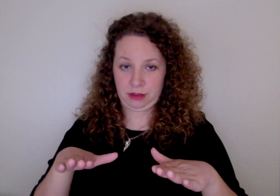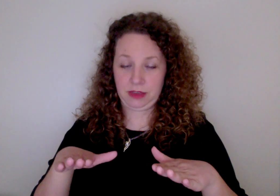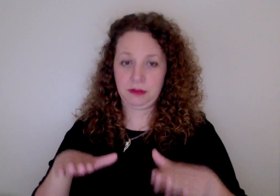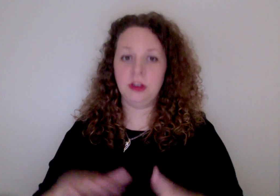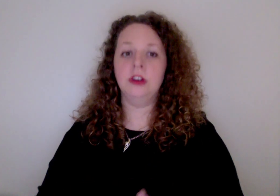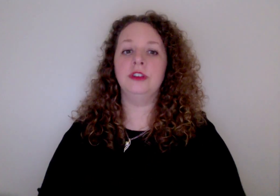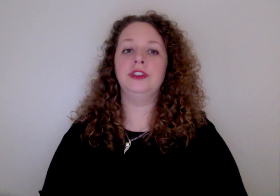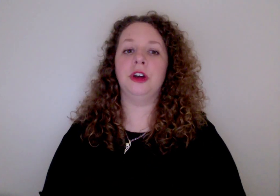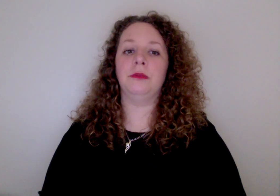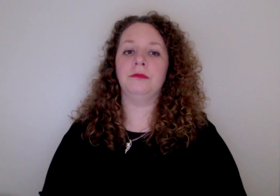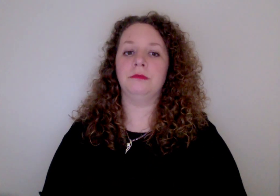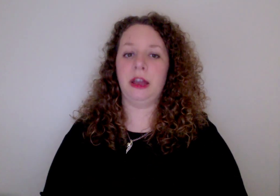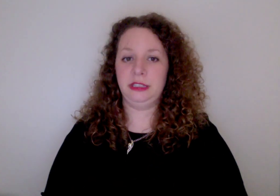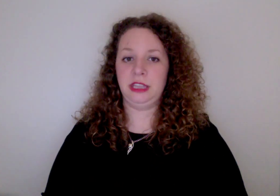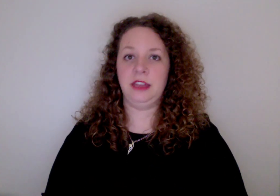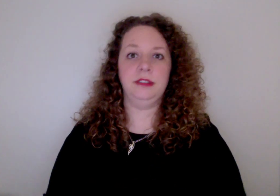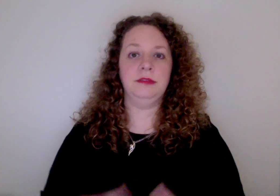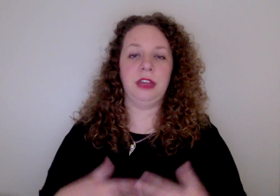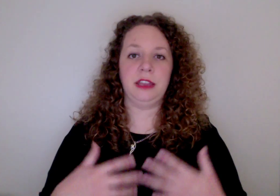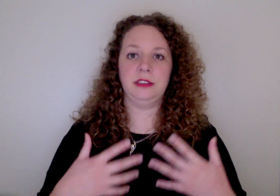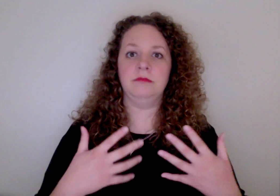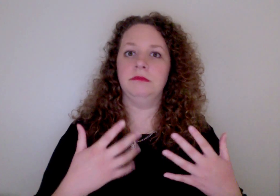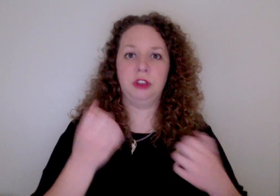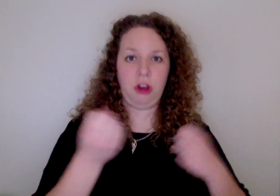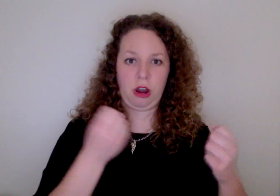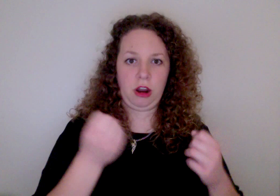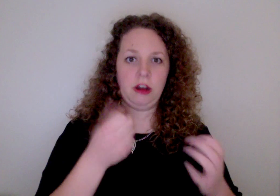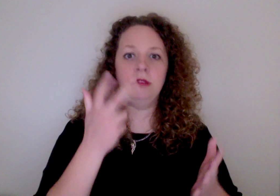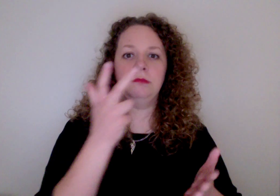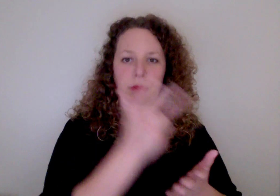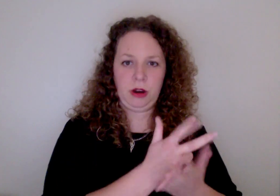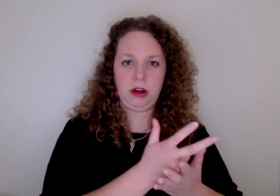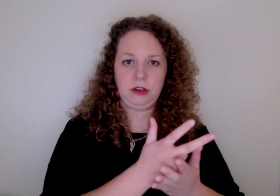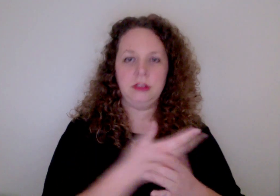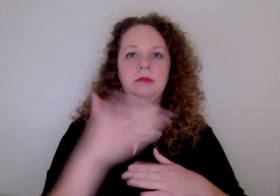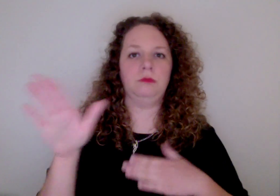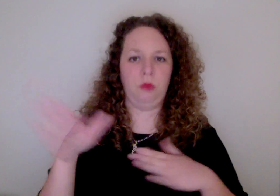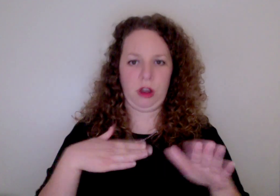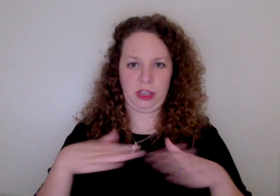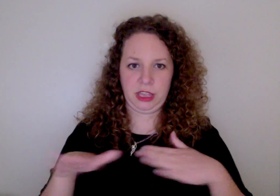okay, so I said that car, parked, walking here.